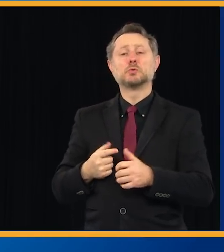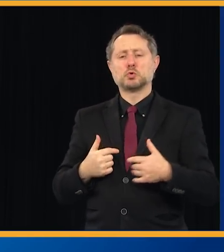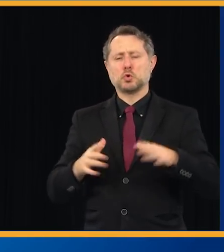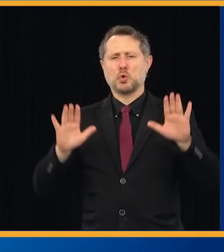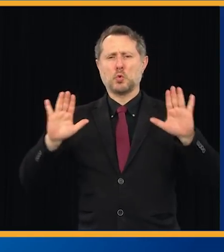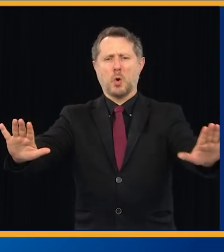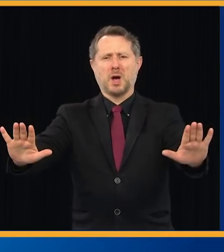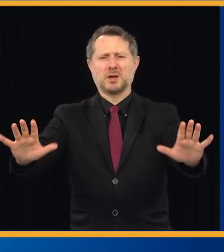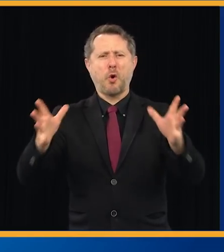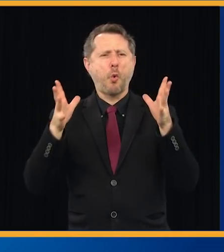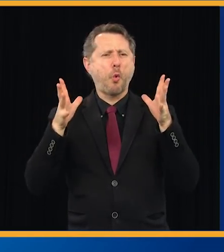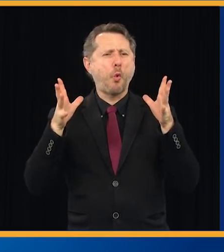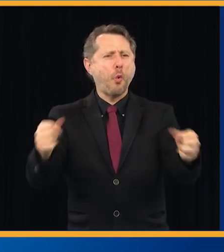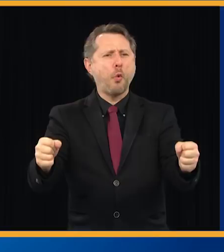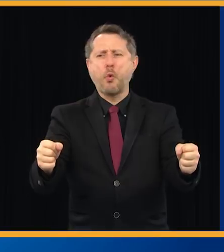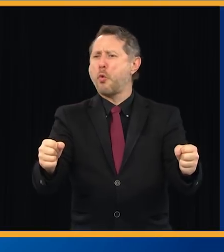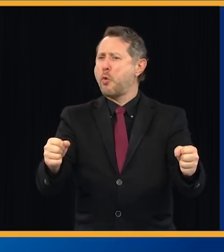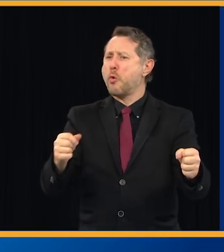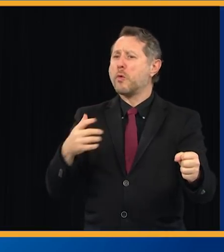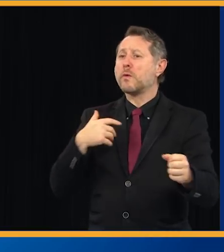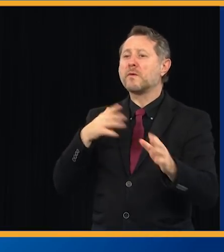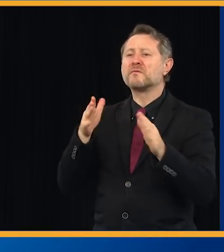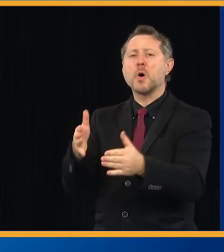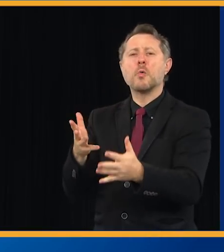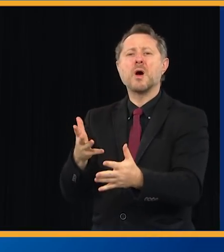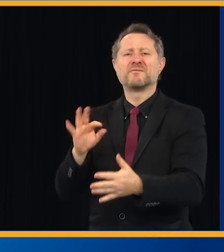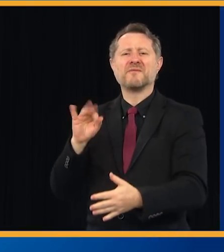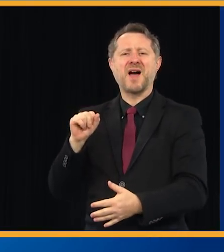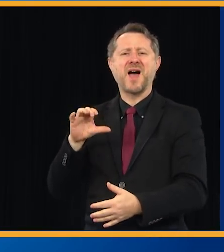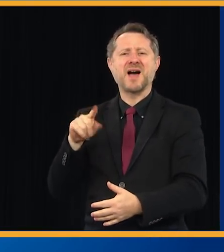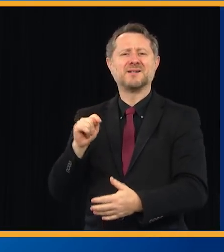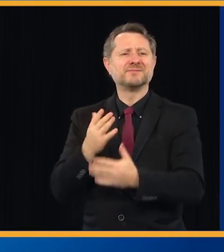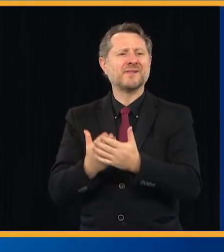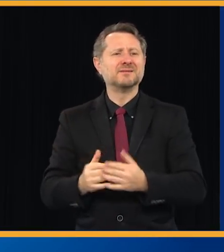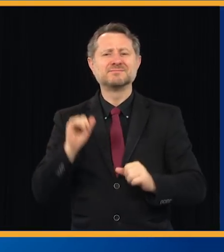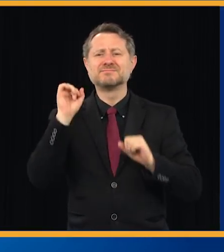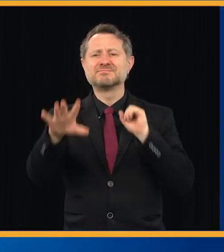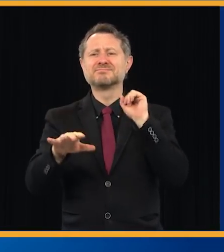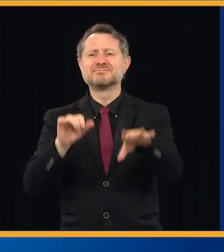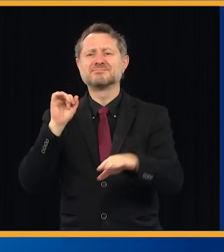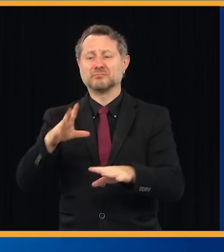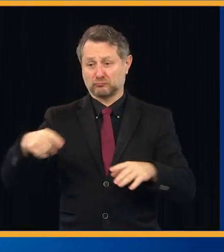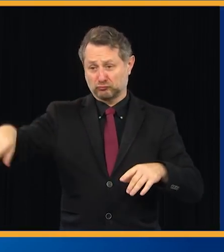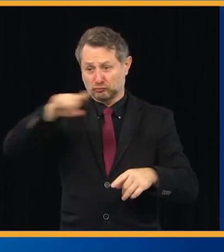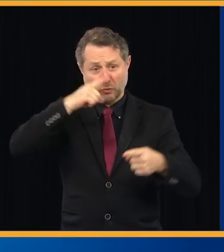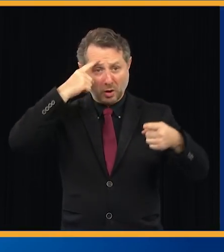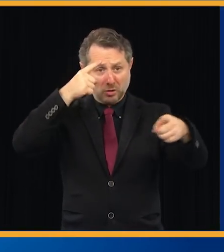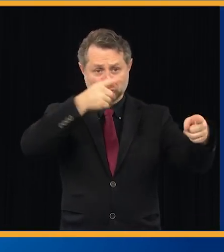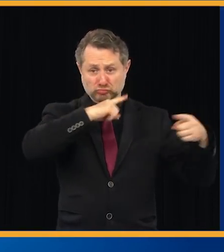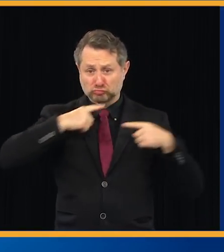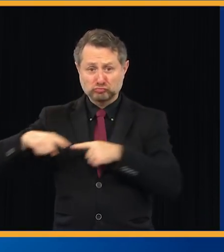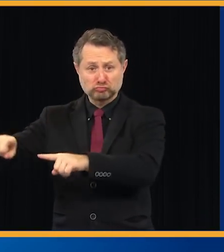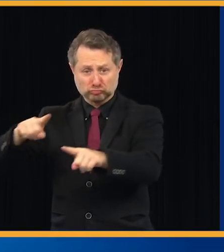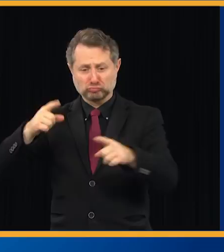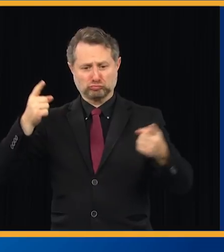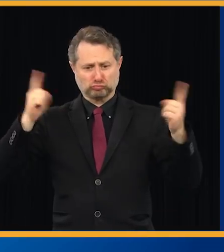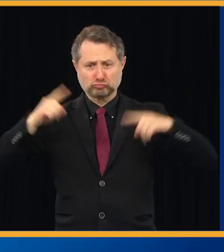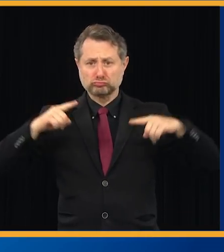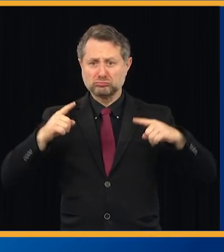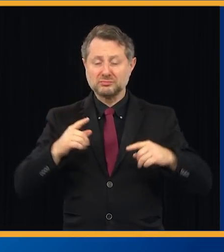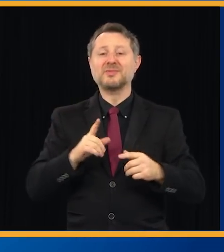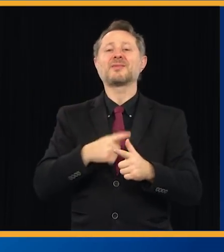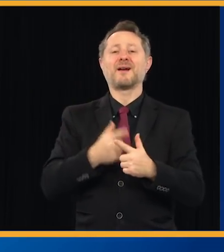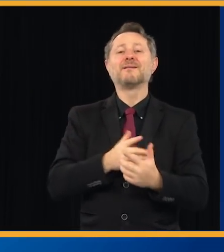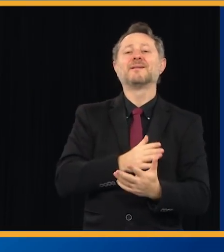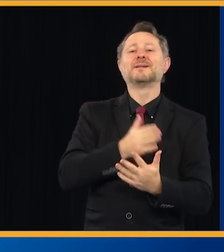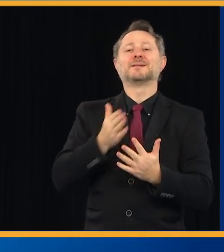then once we agree on facts, then we can get to opinions and thoughts and beliefs. But let's start with facts.